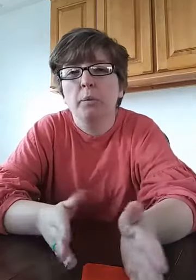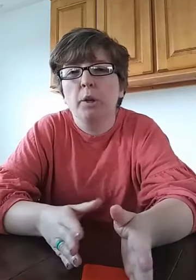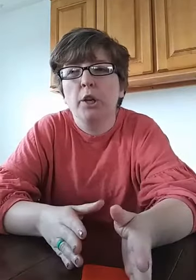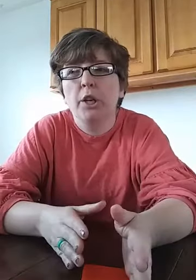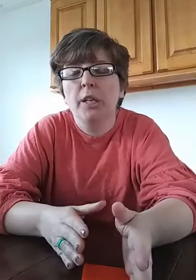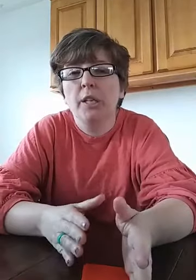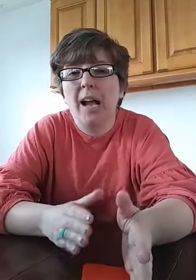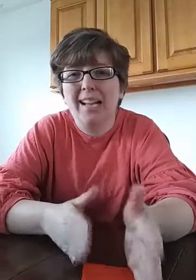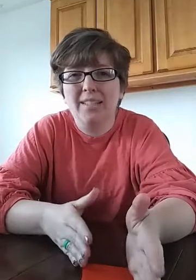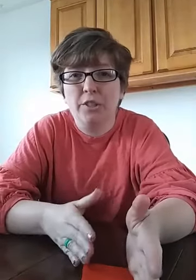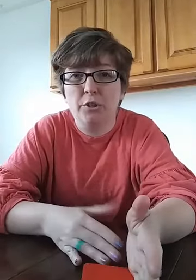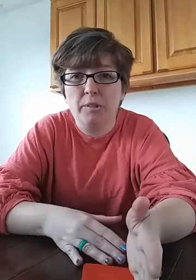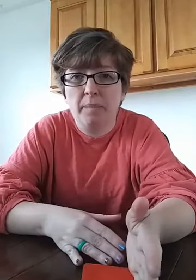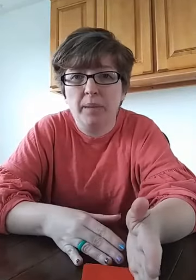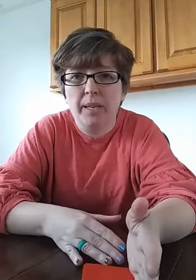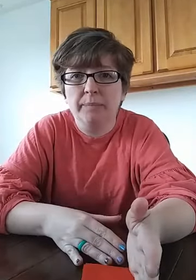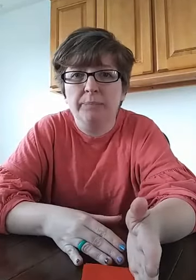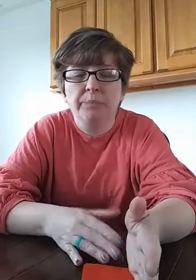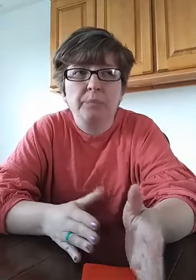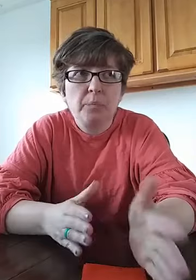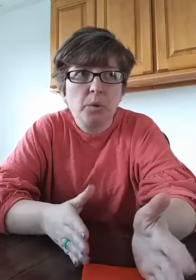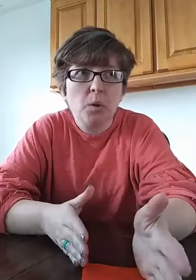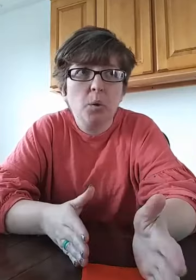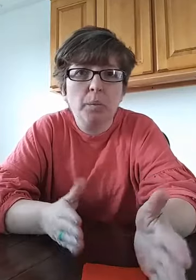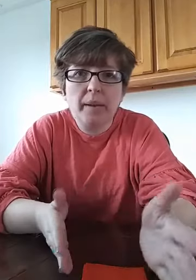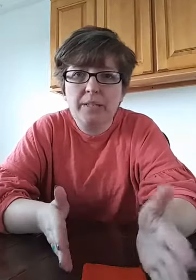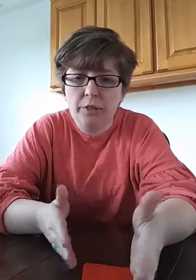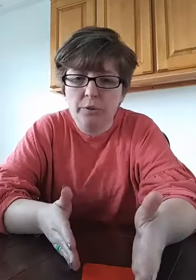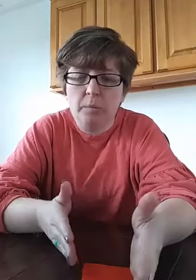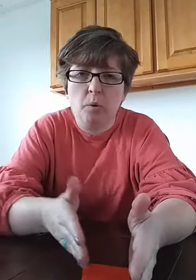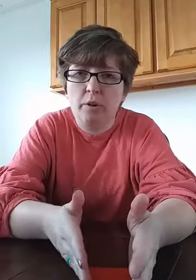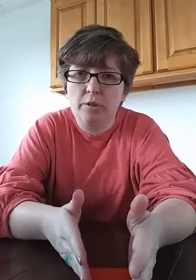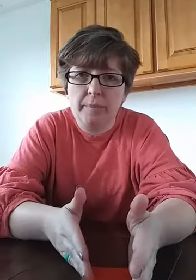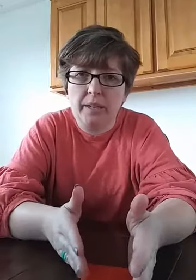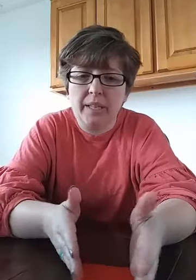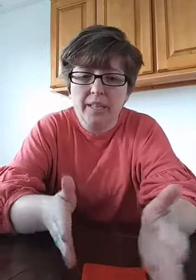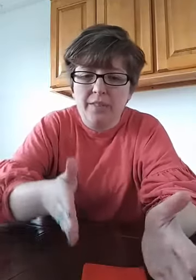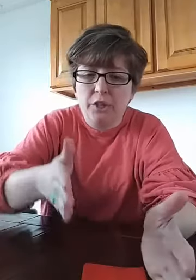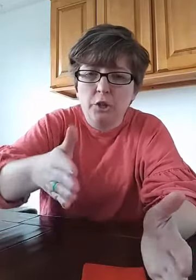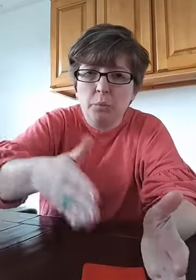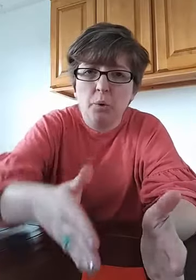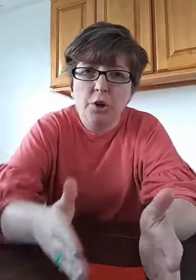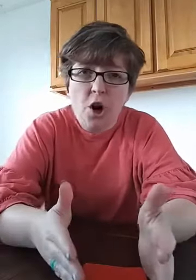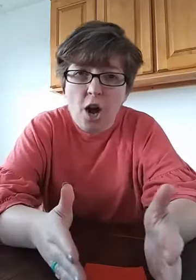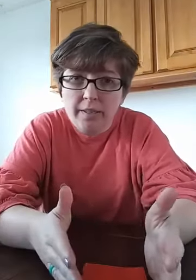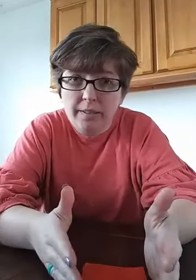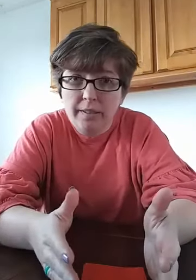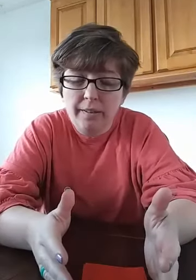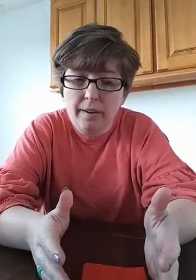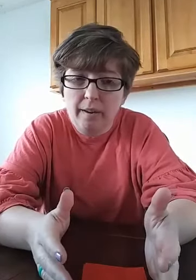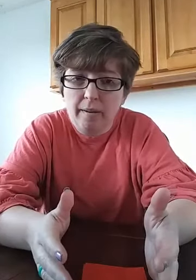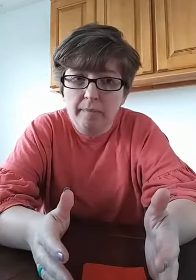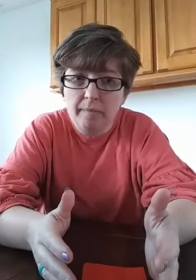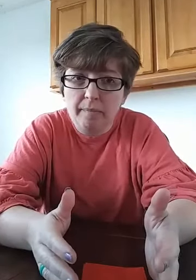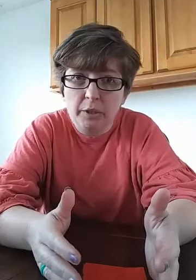were asked to do something or made to do some work or something that you were not um you